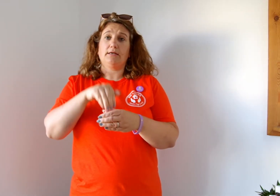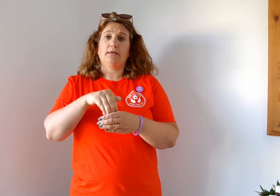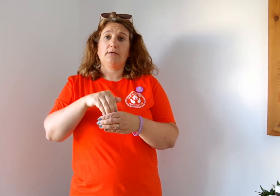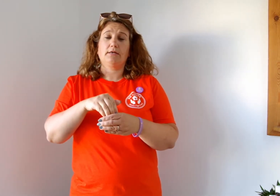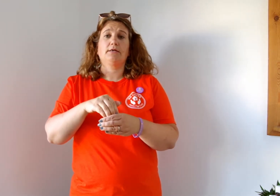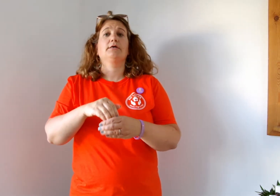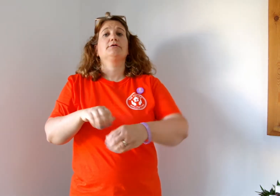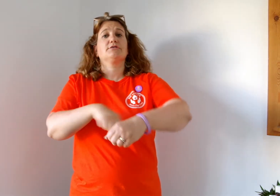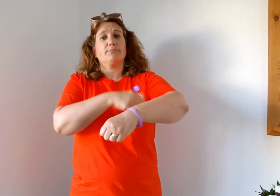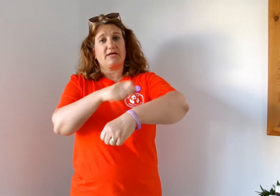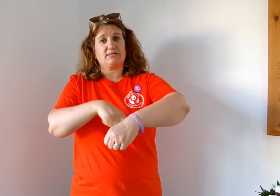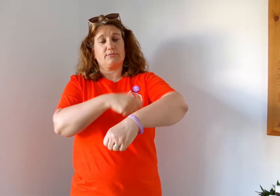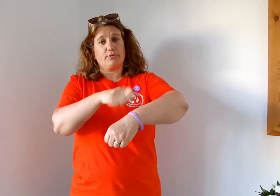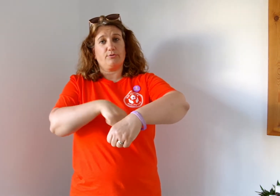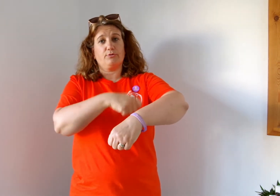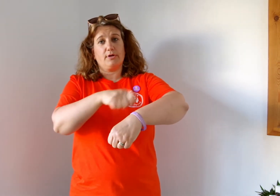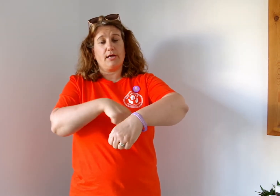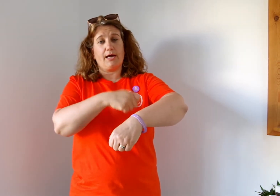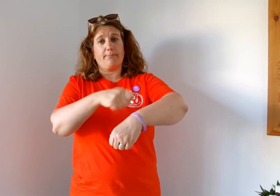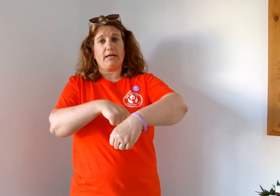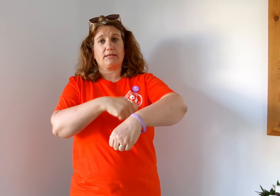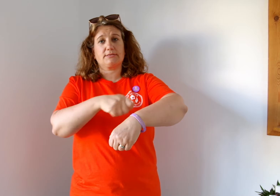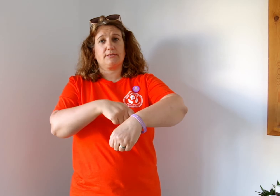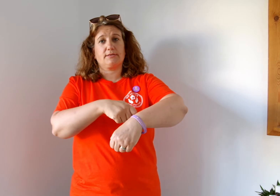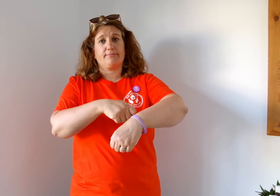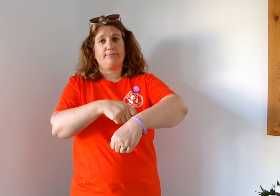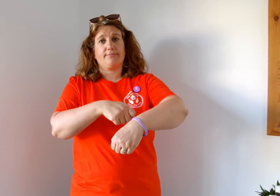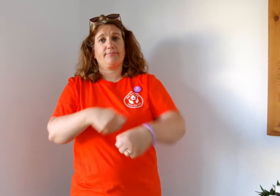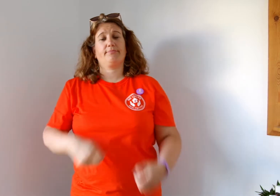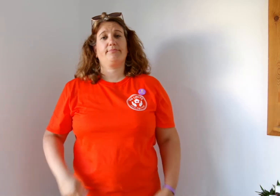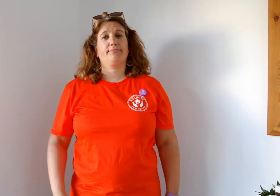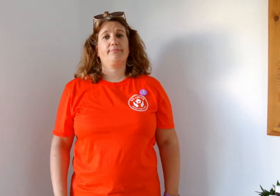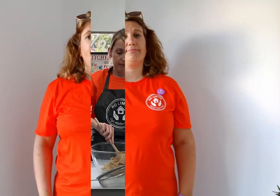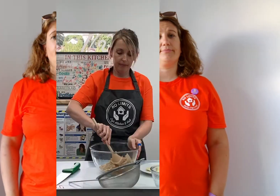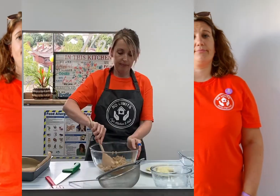in to the mixing bowl and mix.